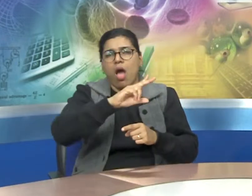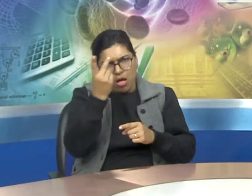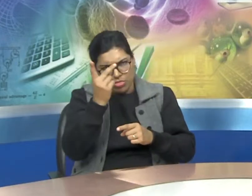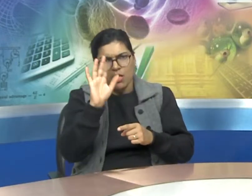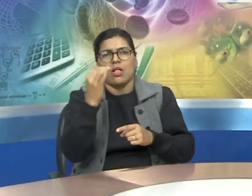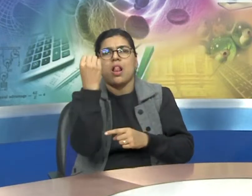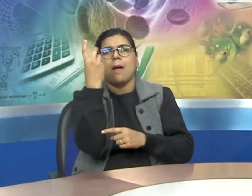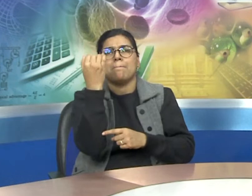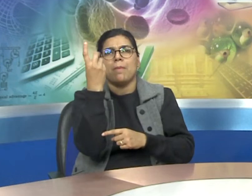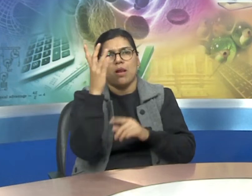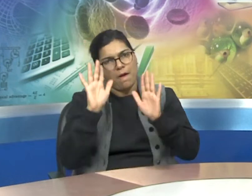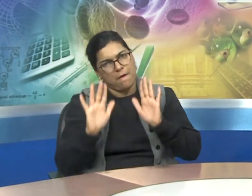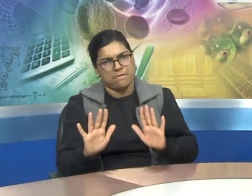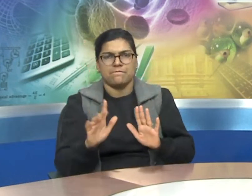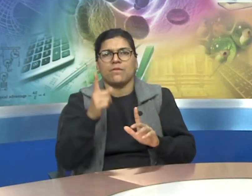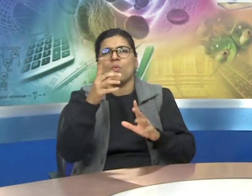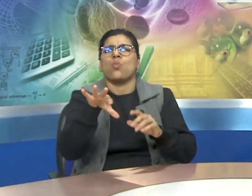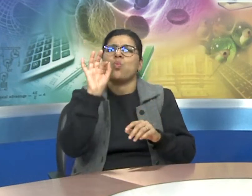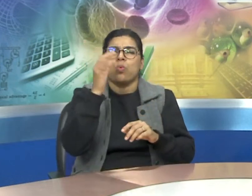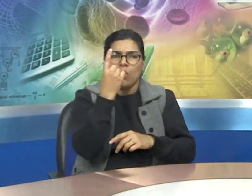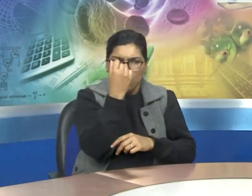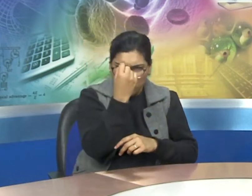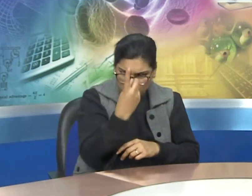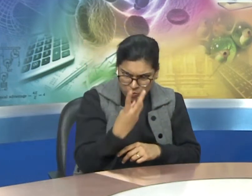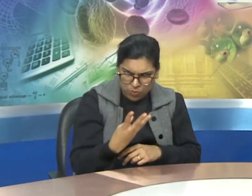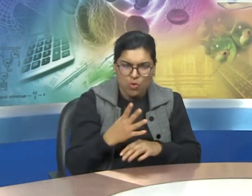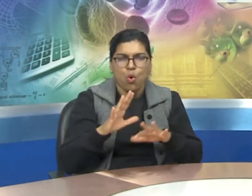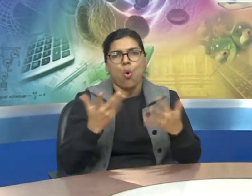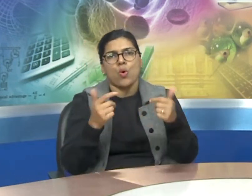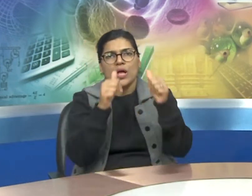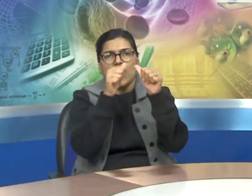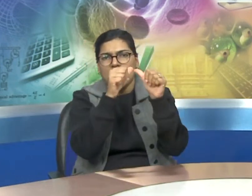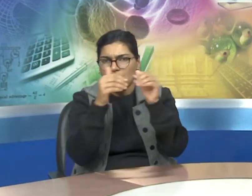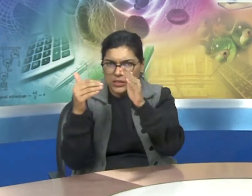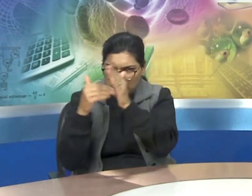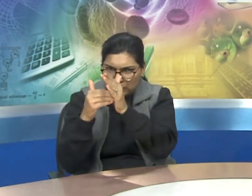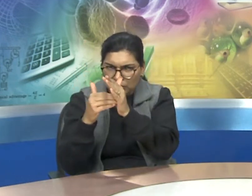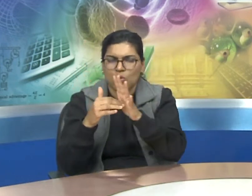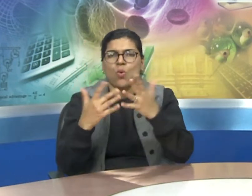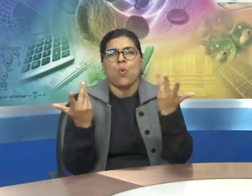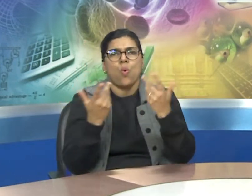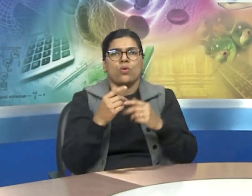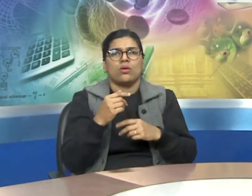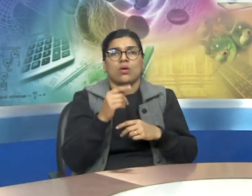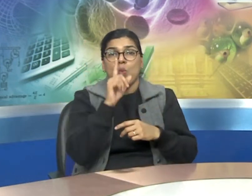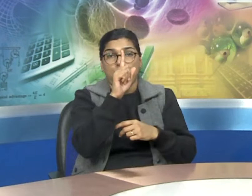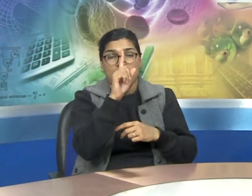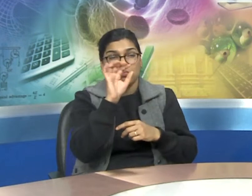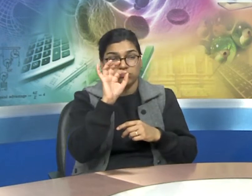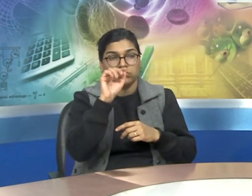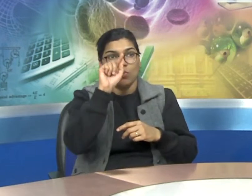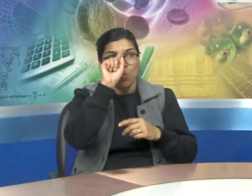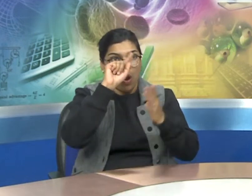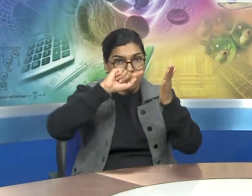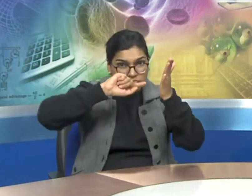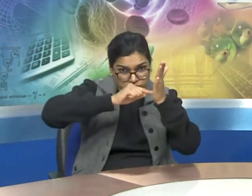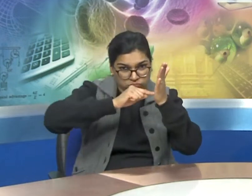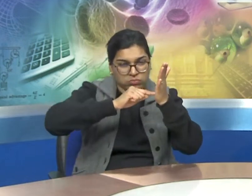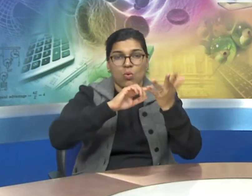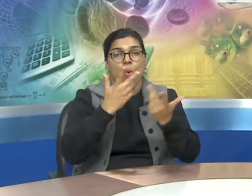And when we are talking about the bulleted list, so there comes the subtypes also. So we also call